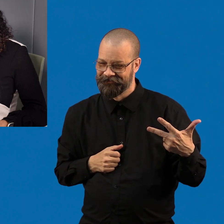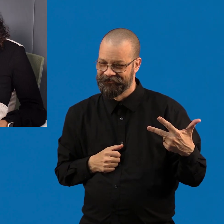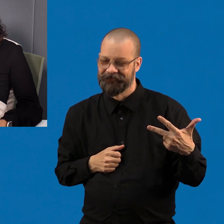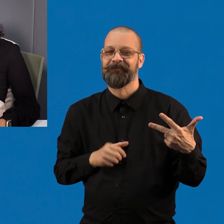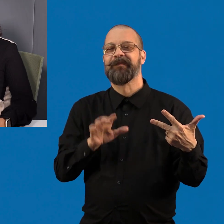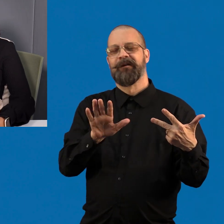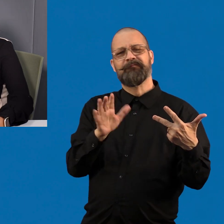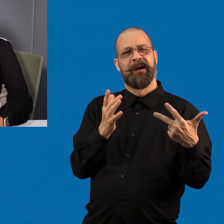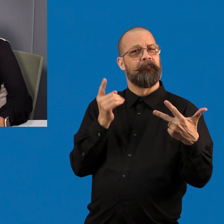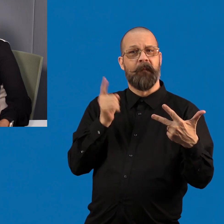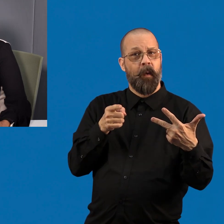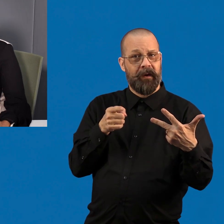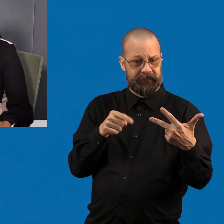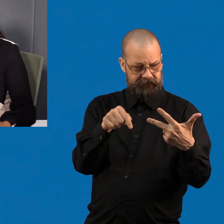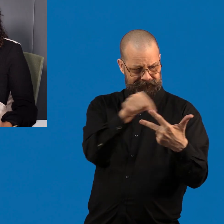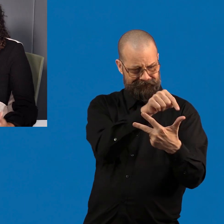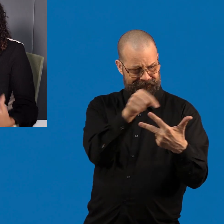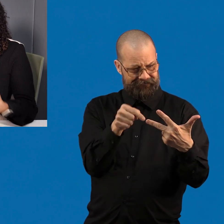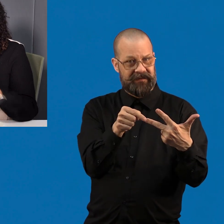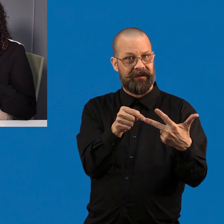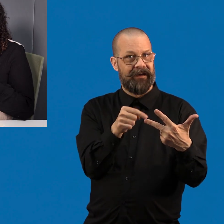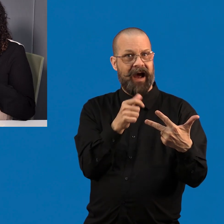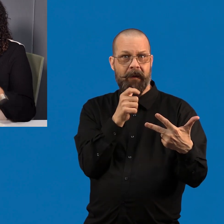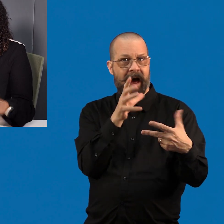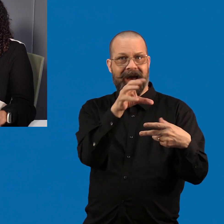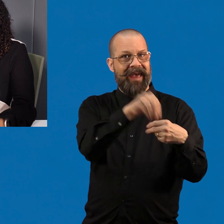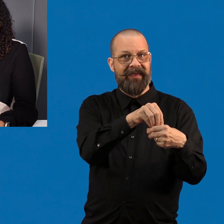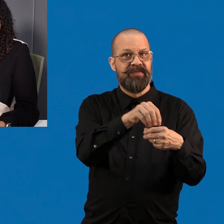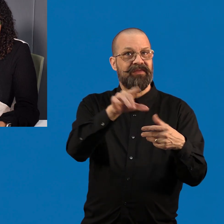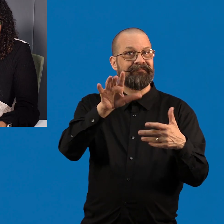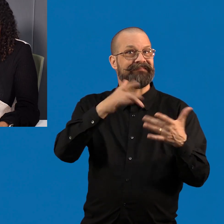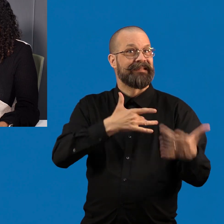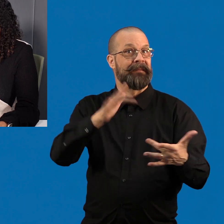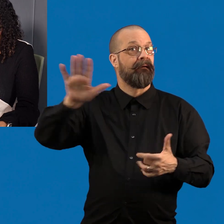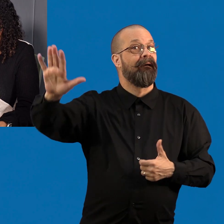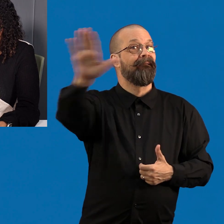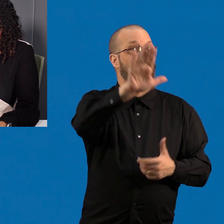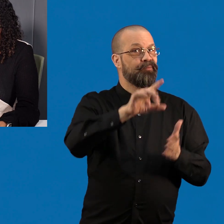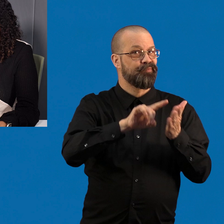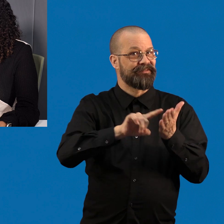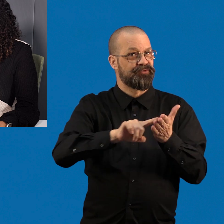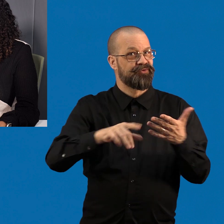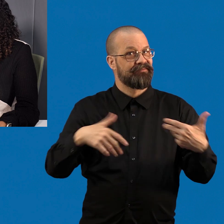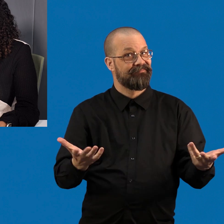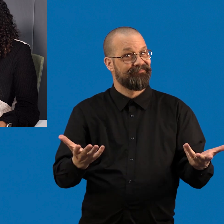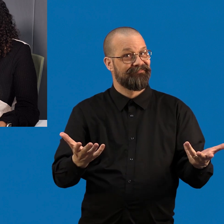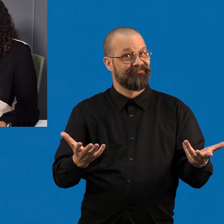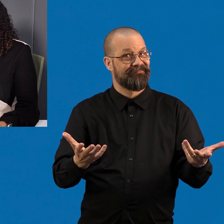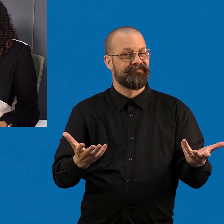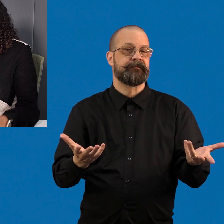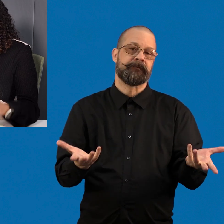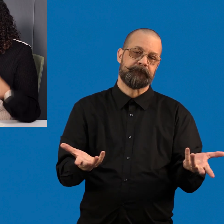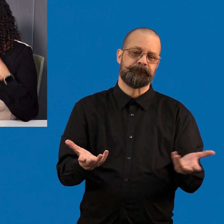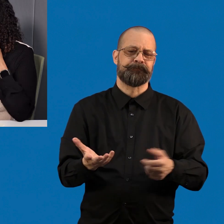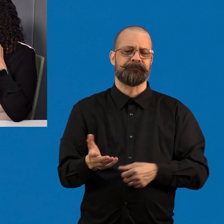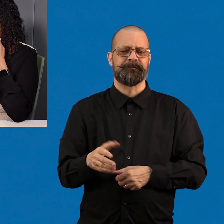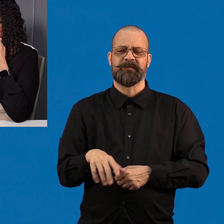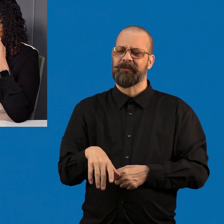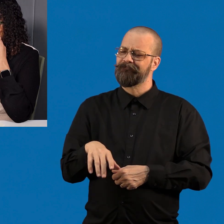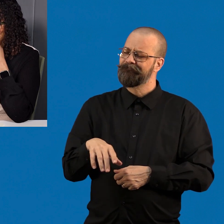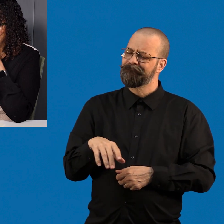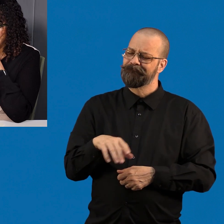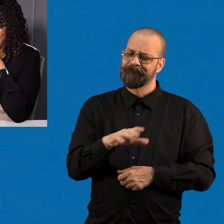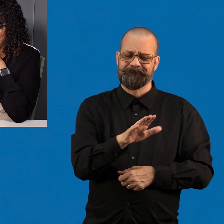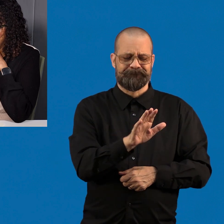one. But the point is that I'm not represented in a lot of research. So Fran,